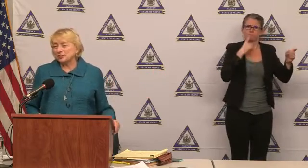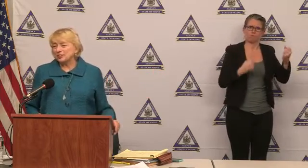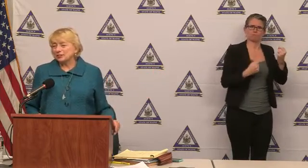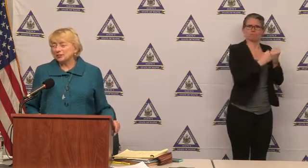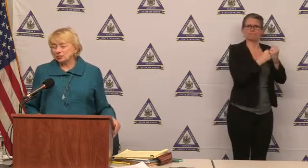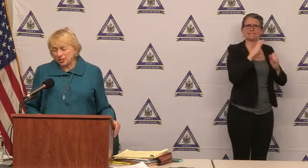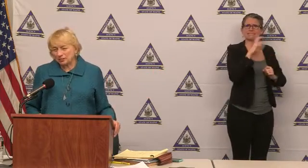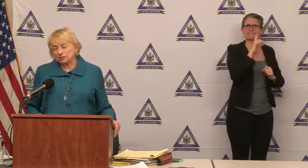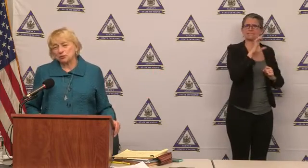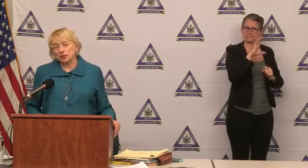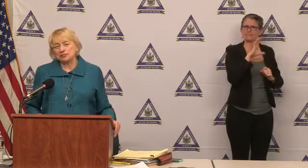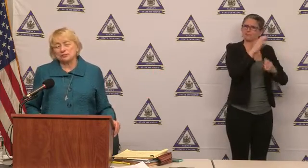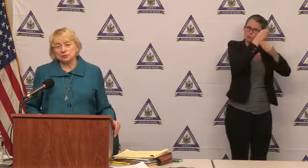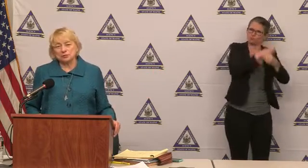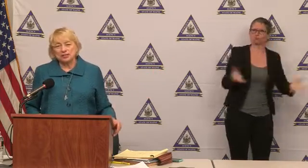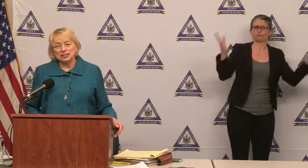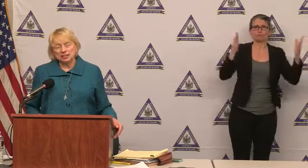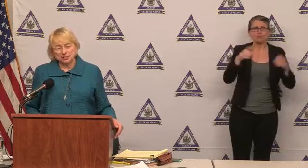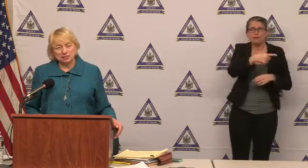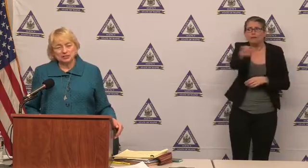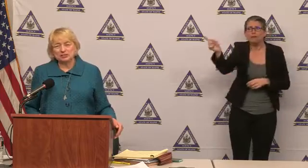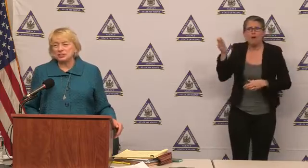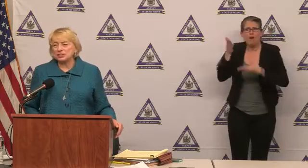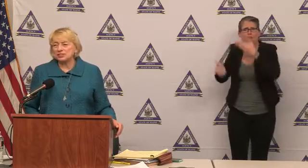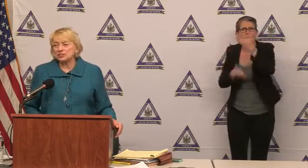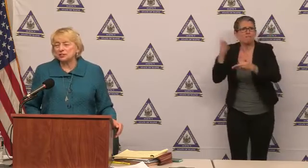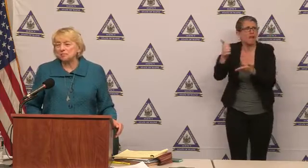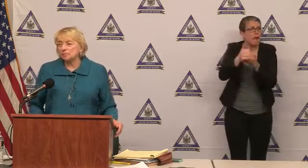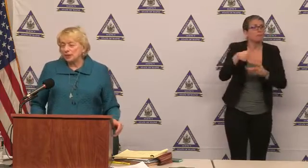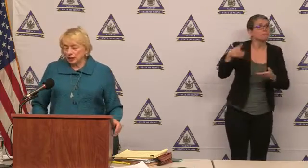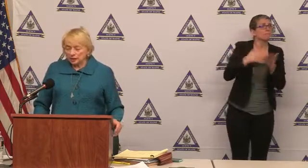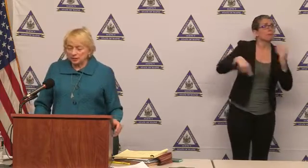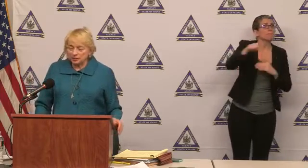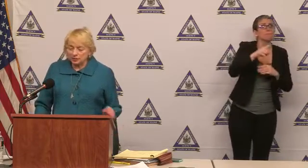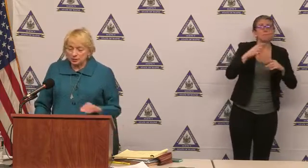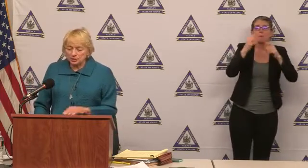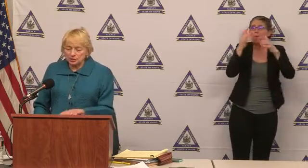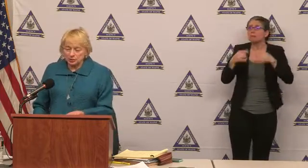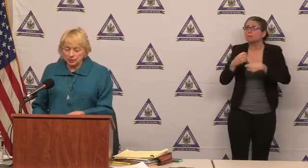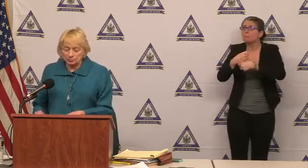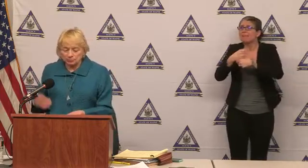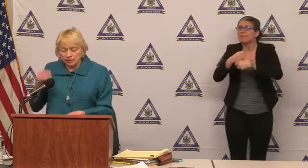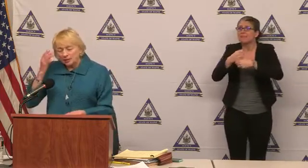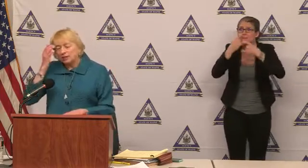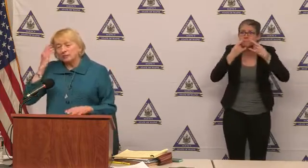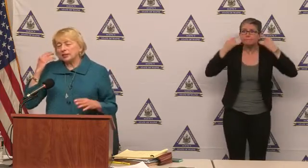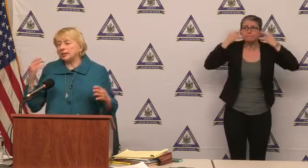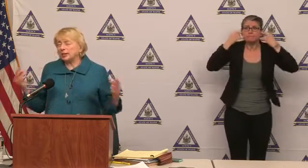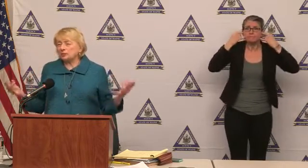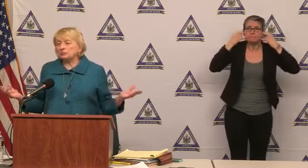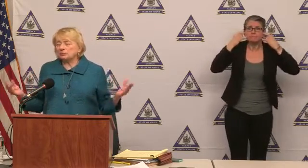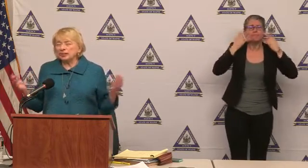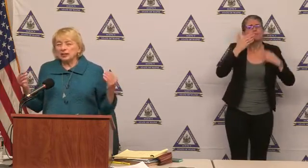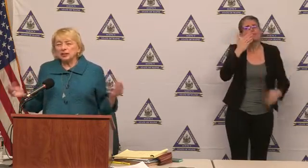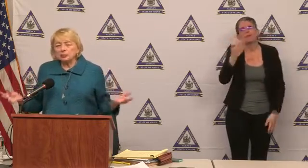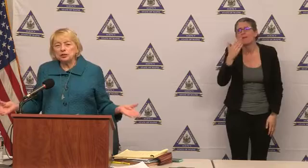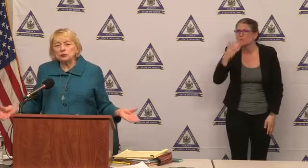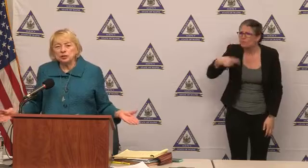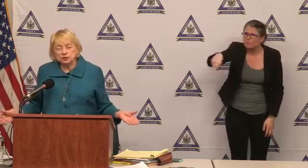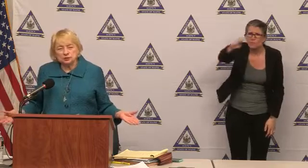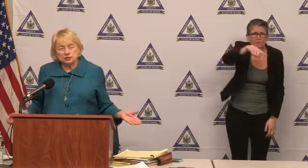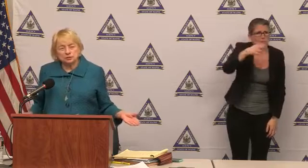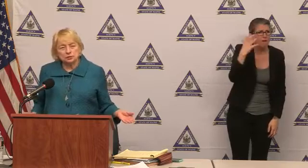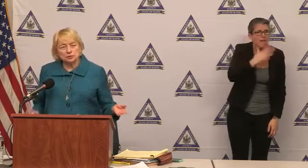requests, those generous requests, through Maine CDC and DECD. Right now, LL